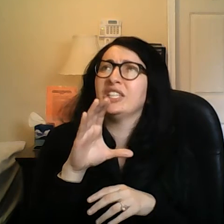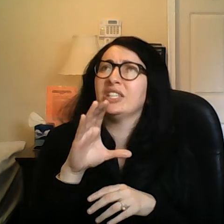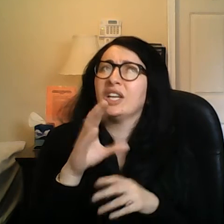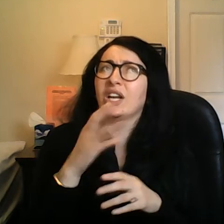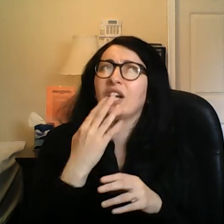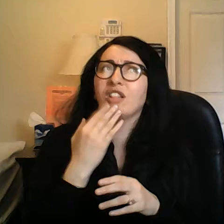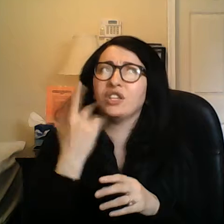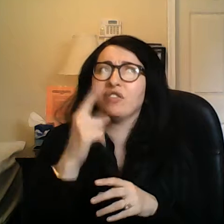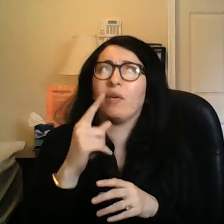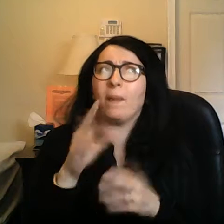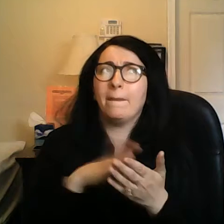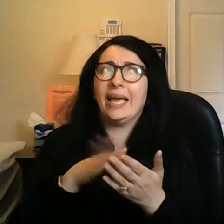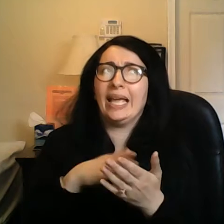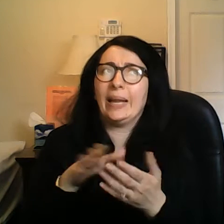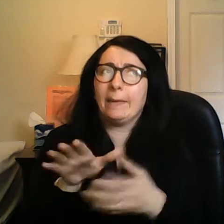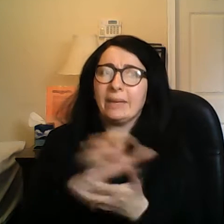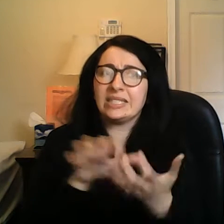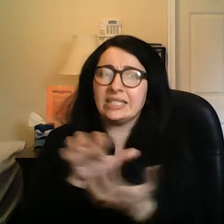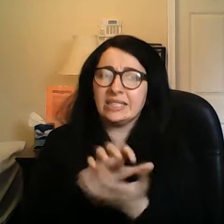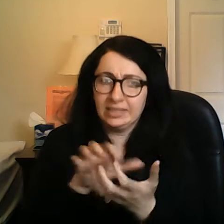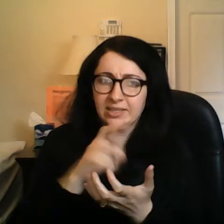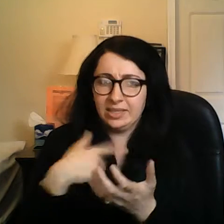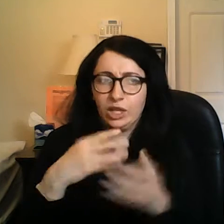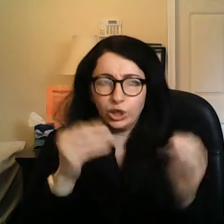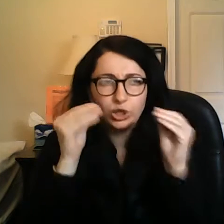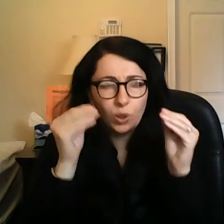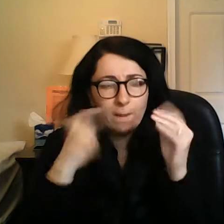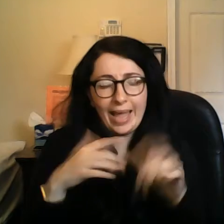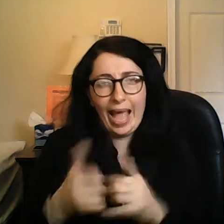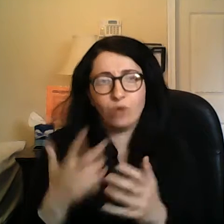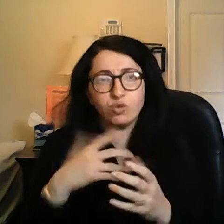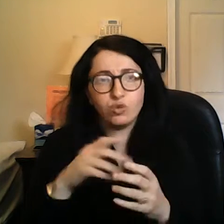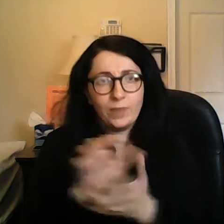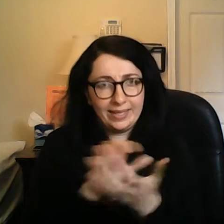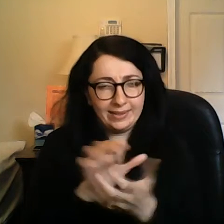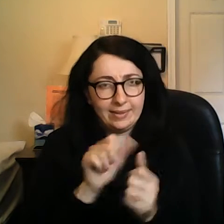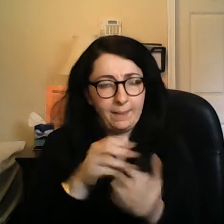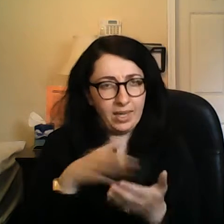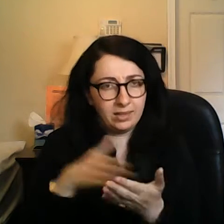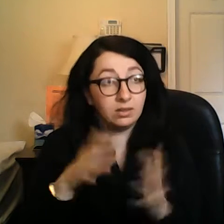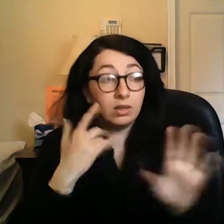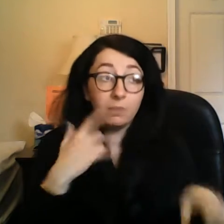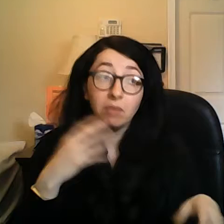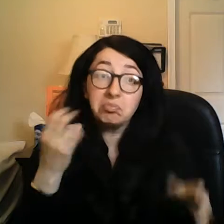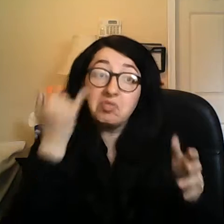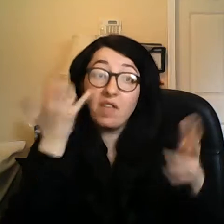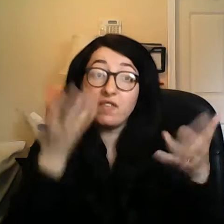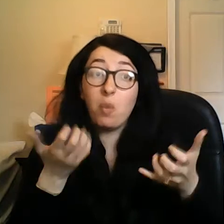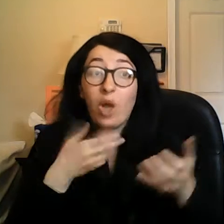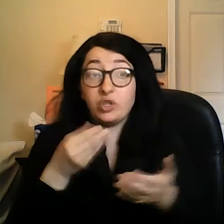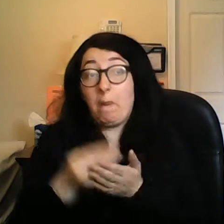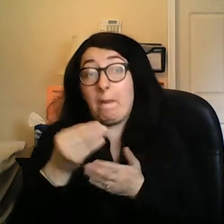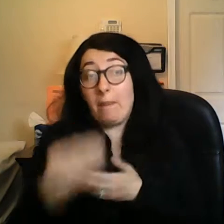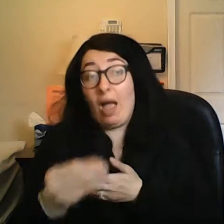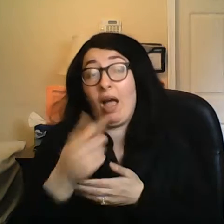all about mixing paint colors. If you want to buy a book to keep, there are super cheap options available